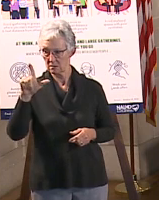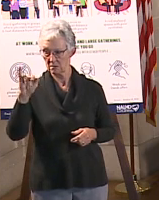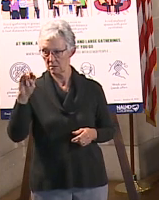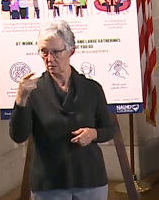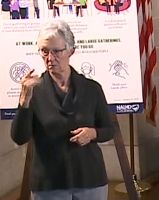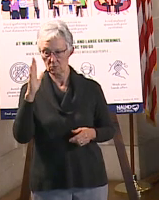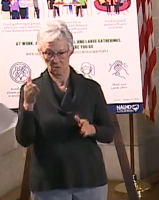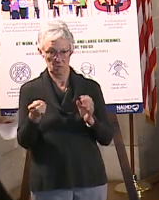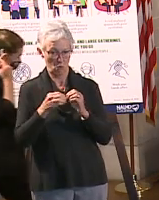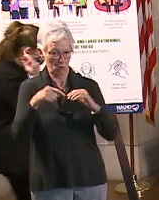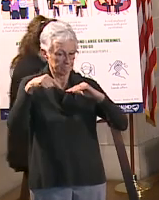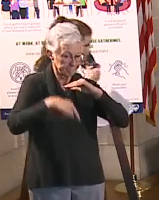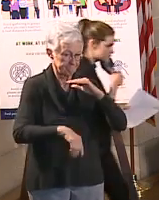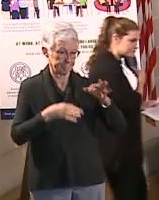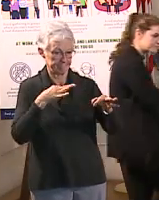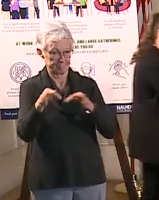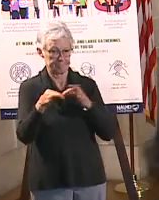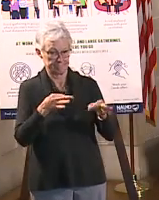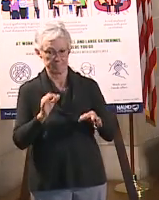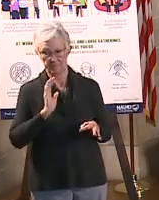So Angie, please come up.